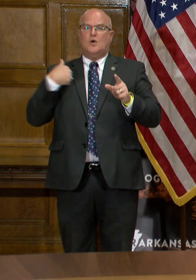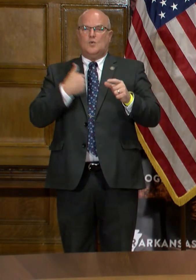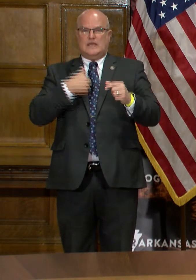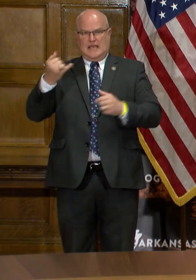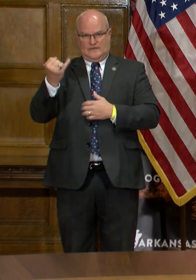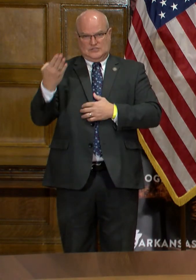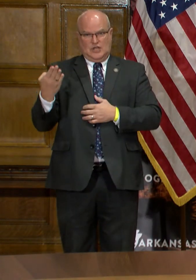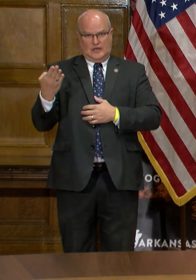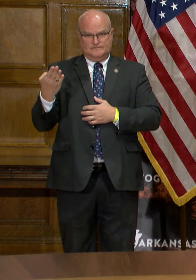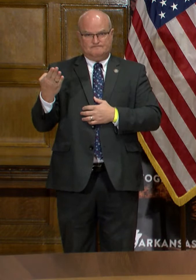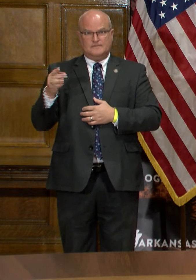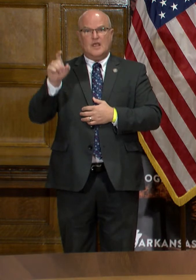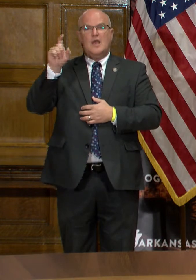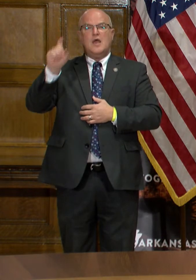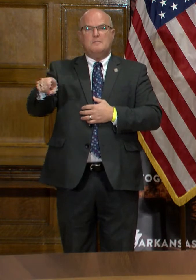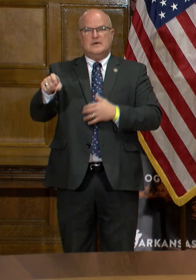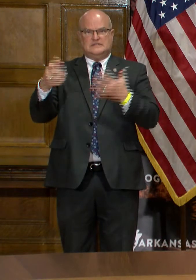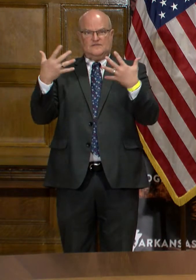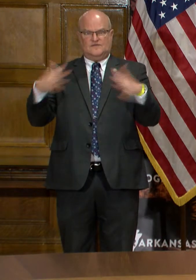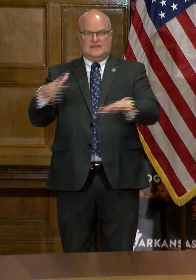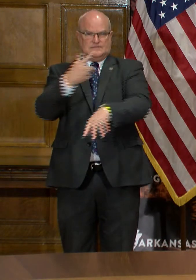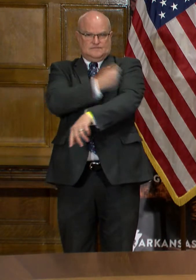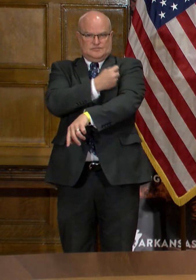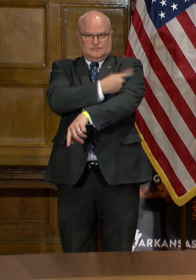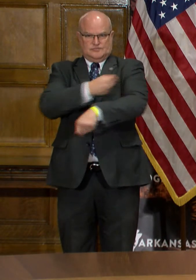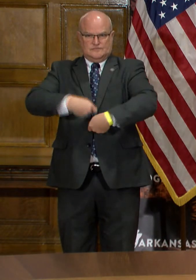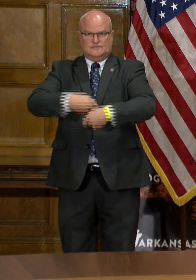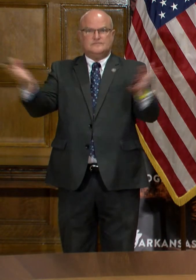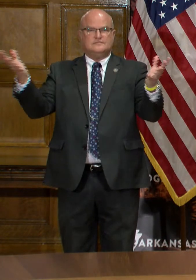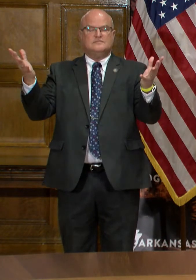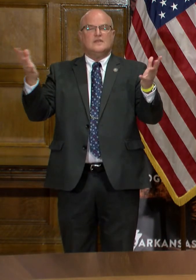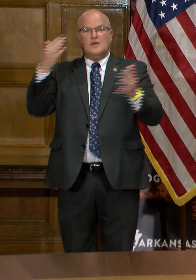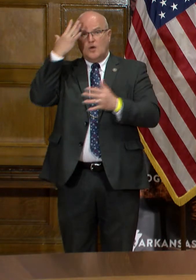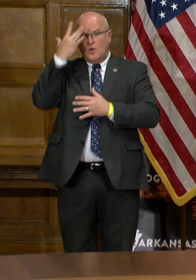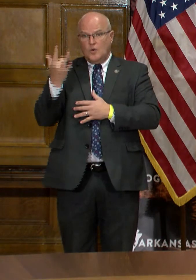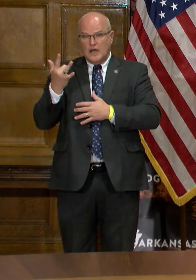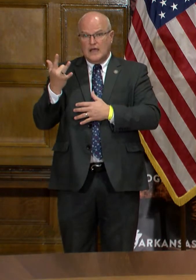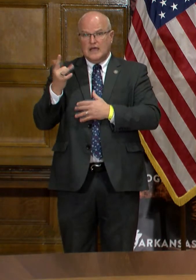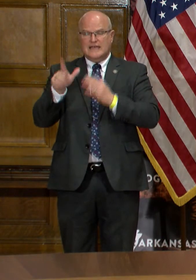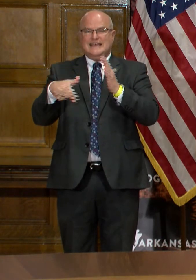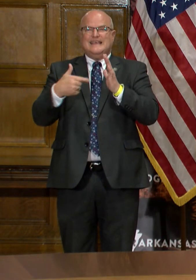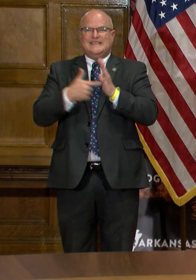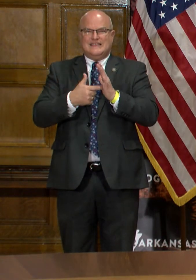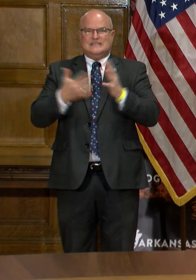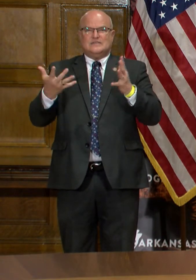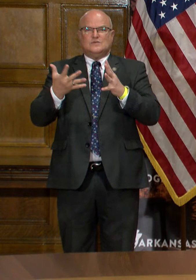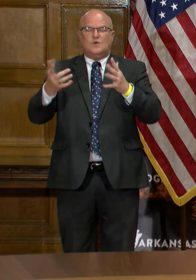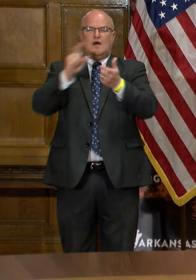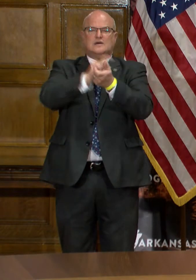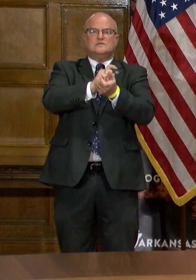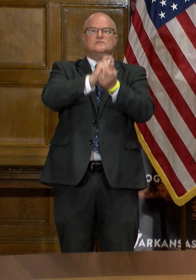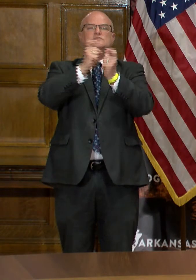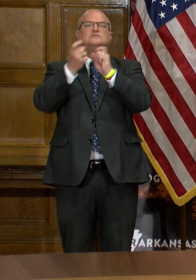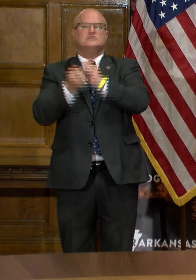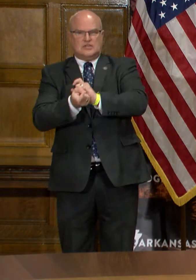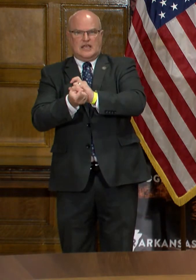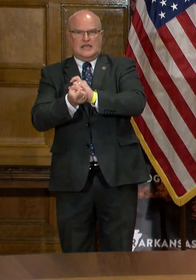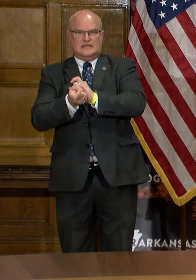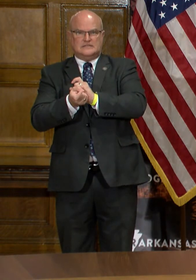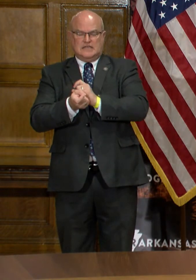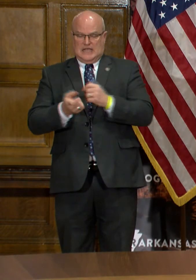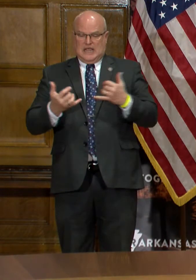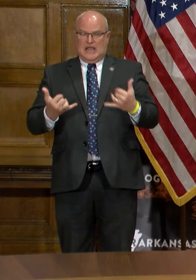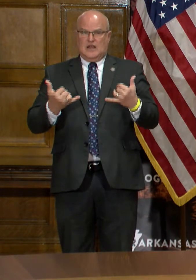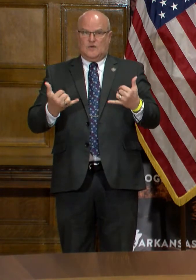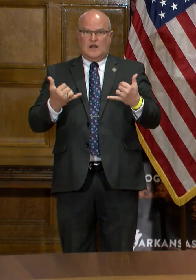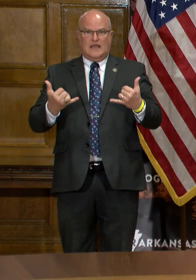to do. We have to get this vaccine as it's received administered because this is what will turn the tide. And we're right now